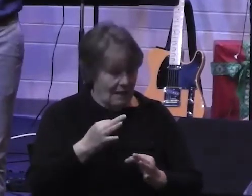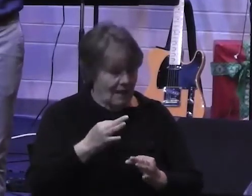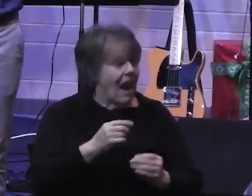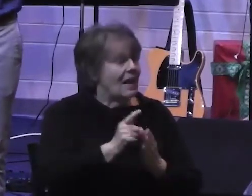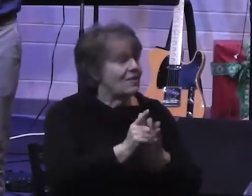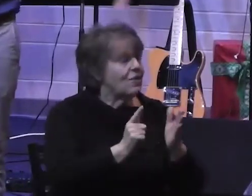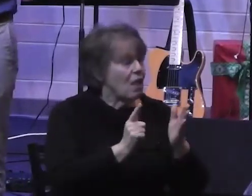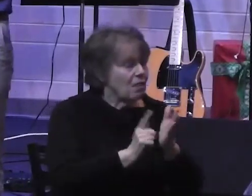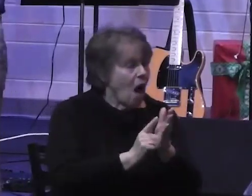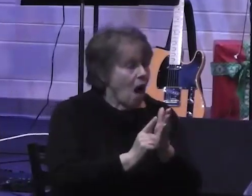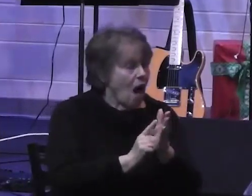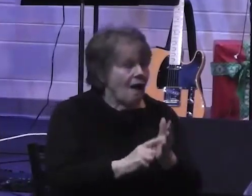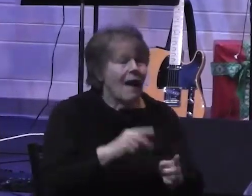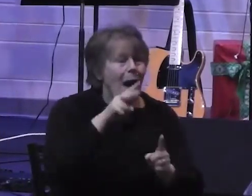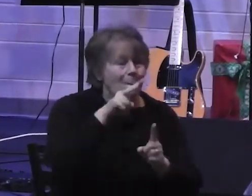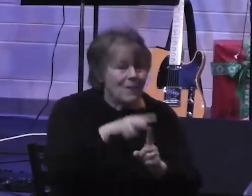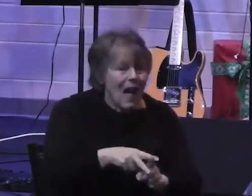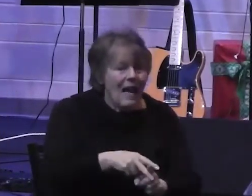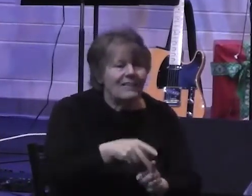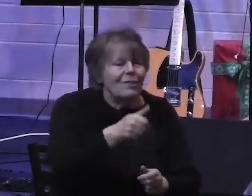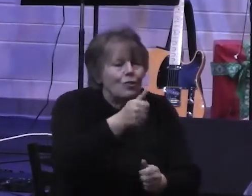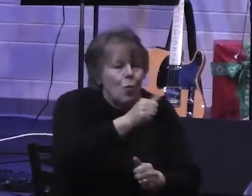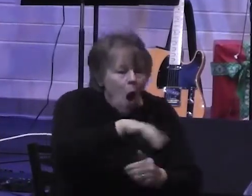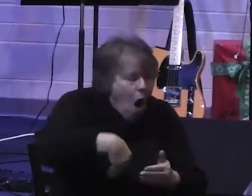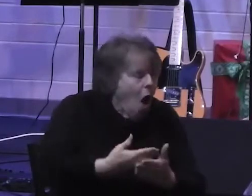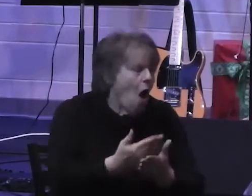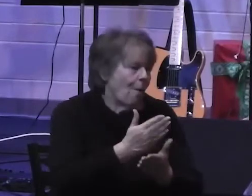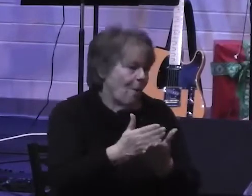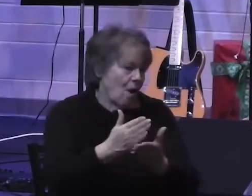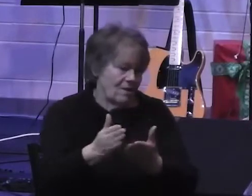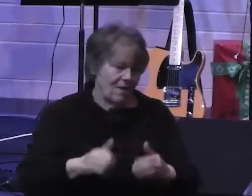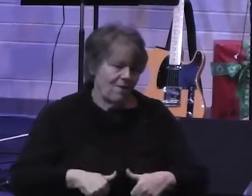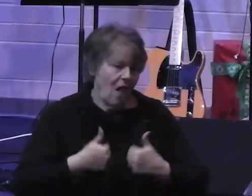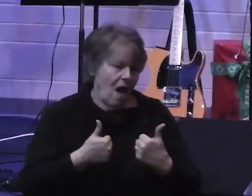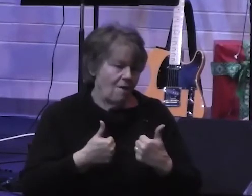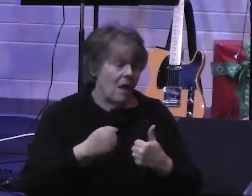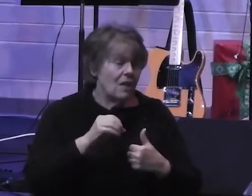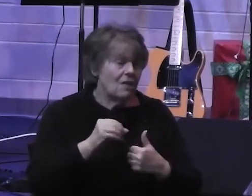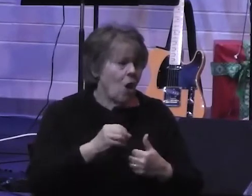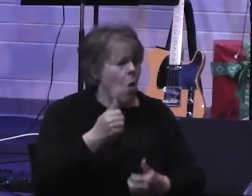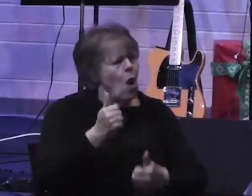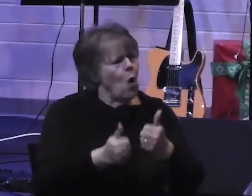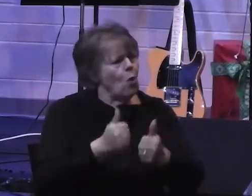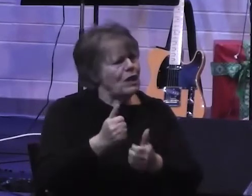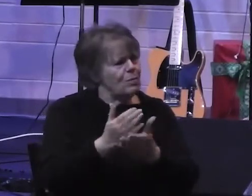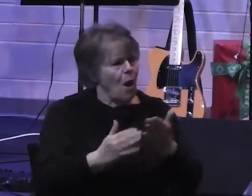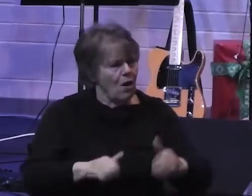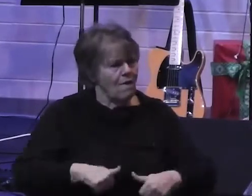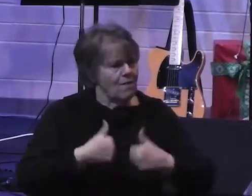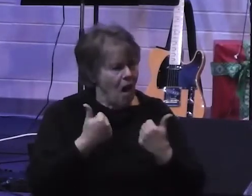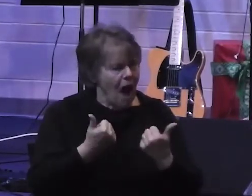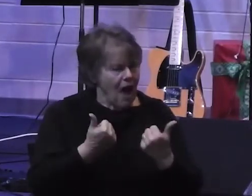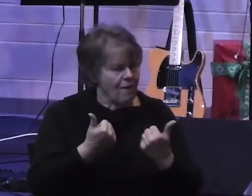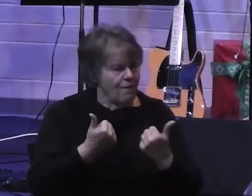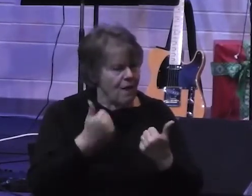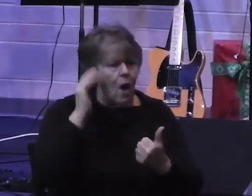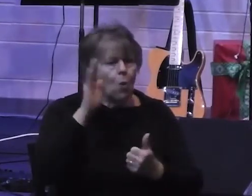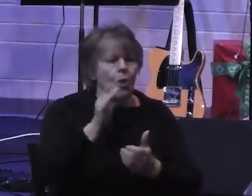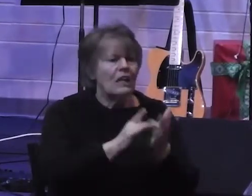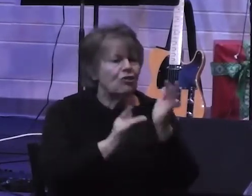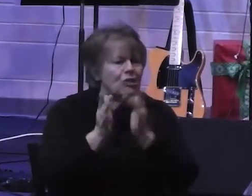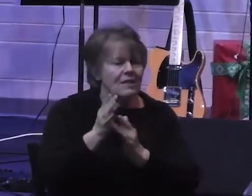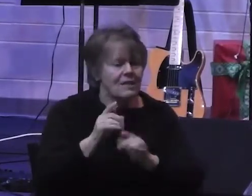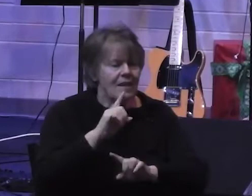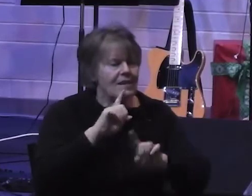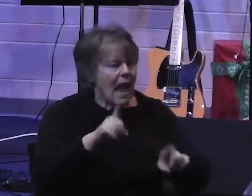to every conceivable area of life. So, in which area of life is Jesus' answer going to